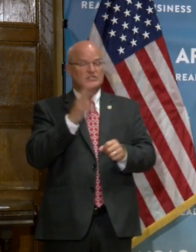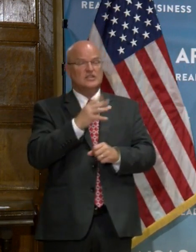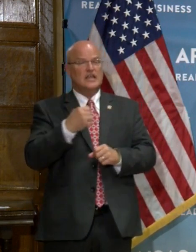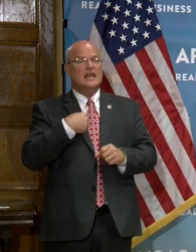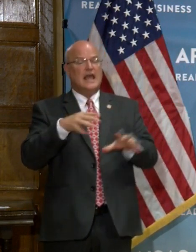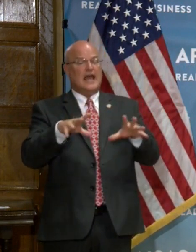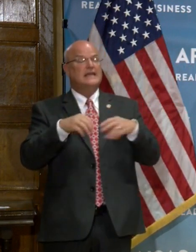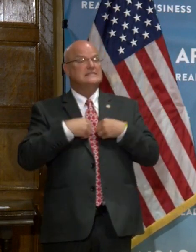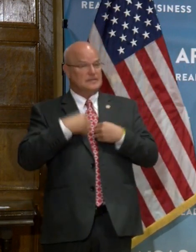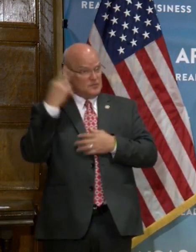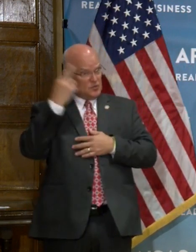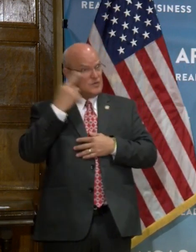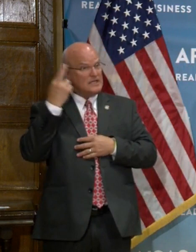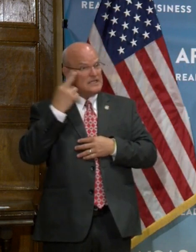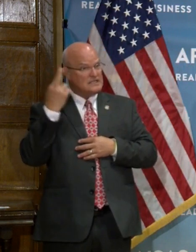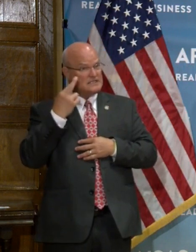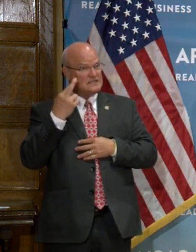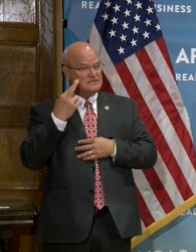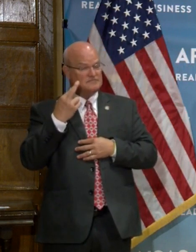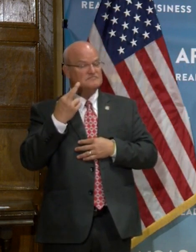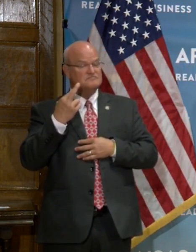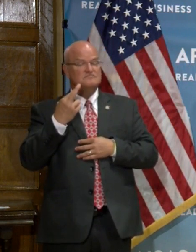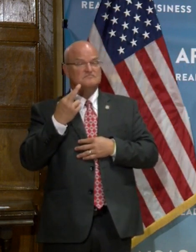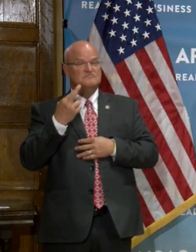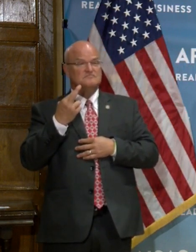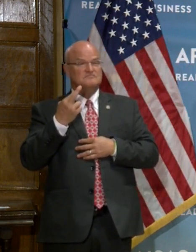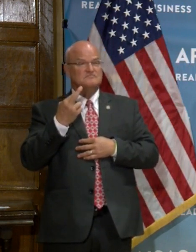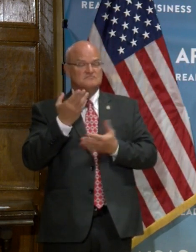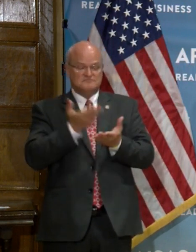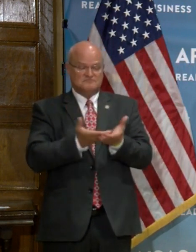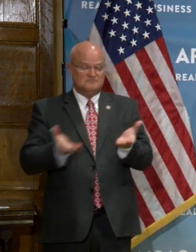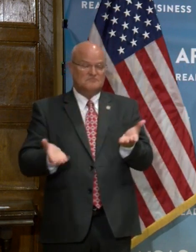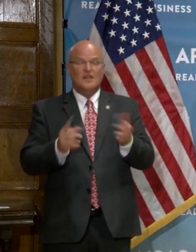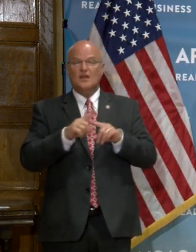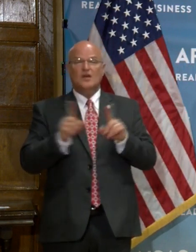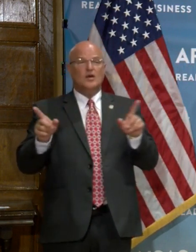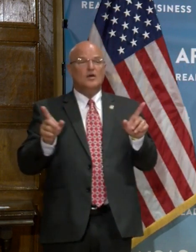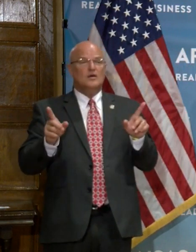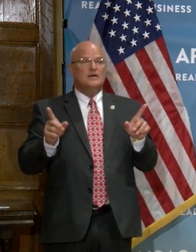I accept her reasons at face value, and